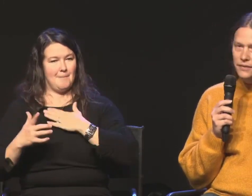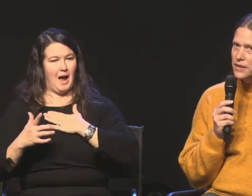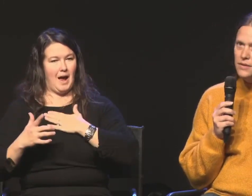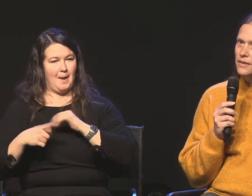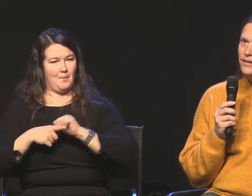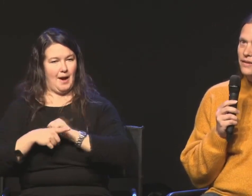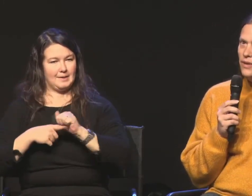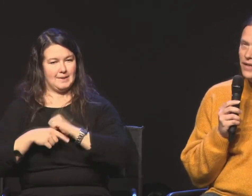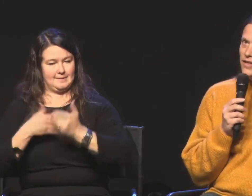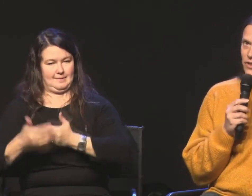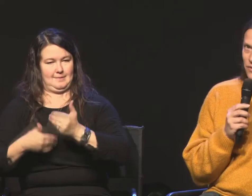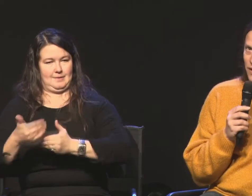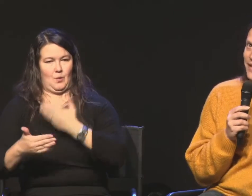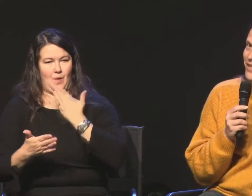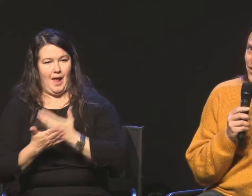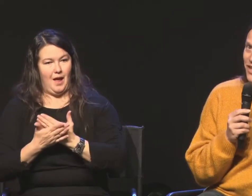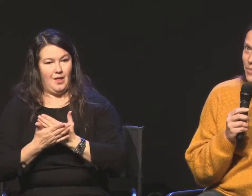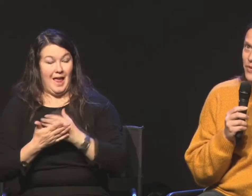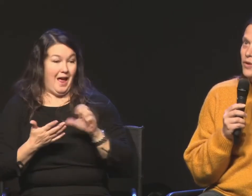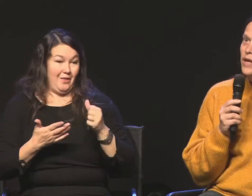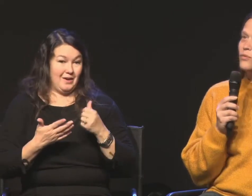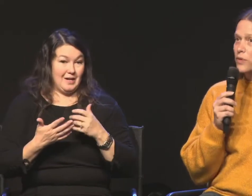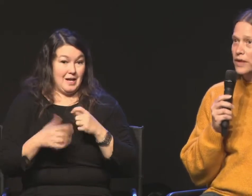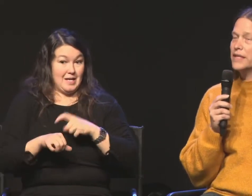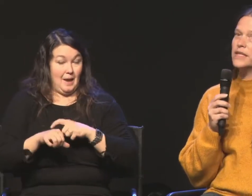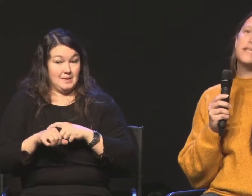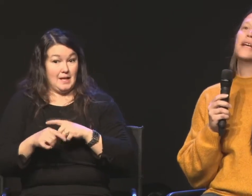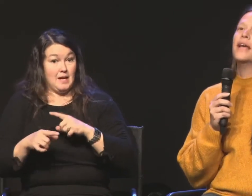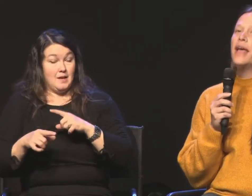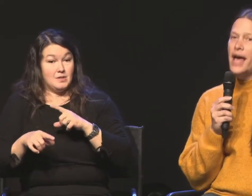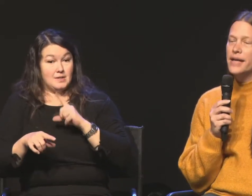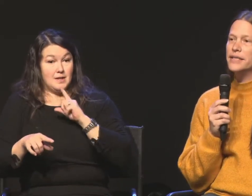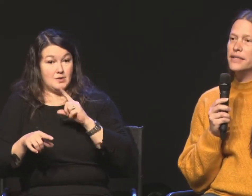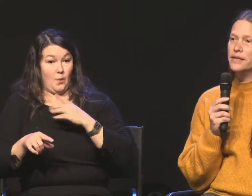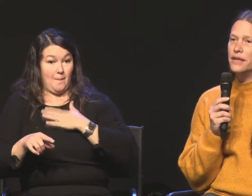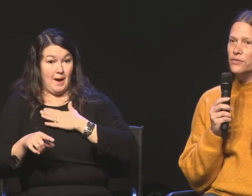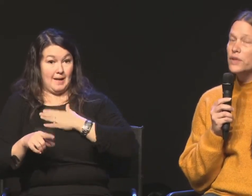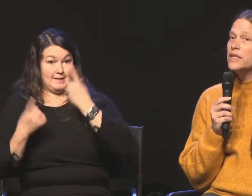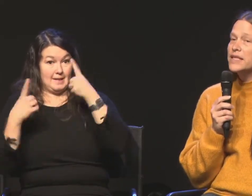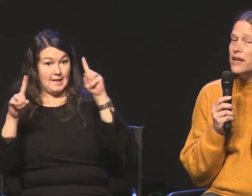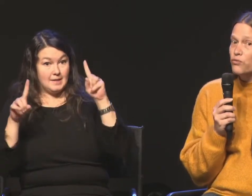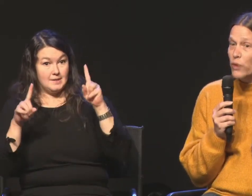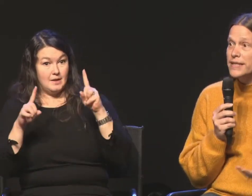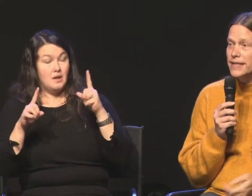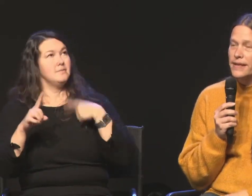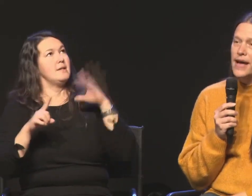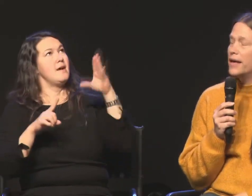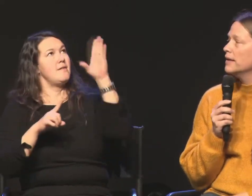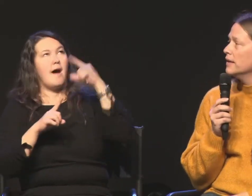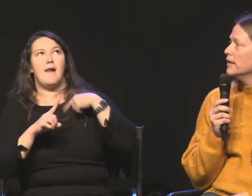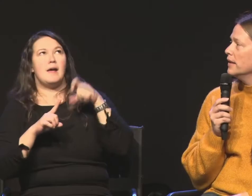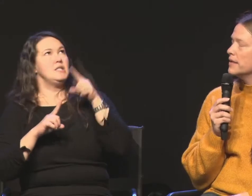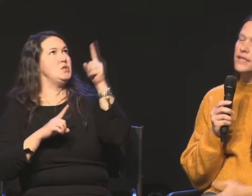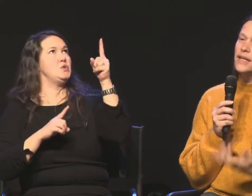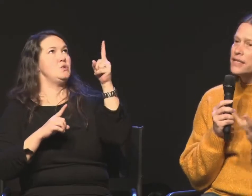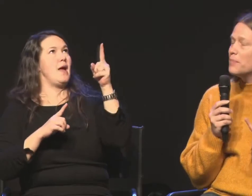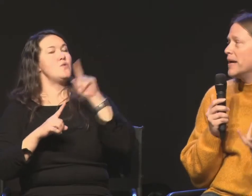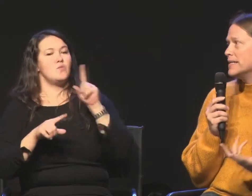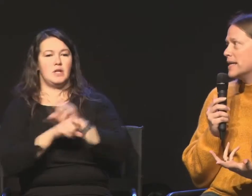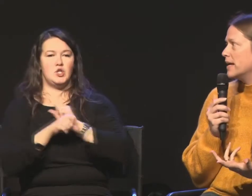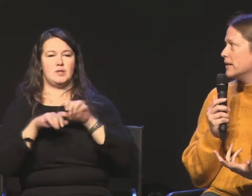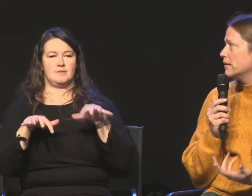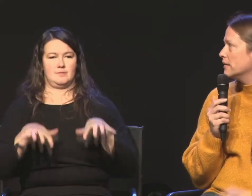God, I need you. I need you to come through, and really just had to rest in that. And it